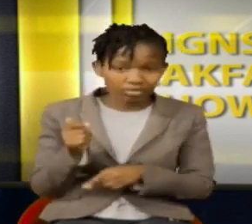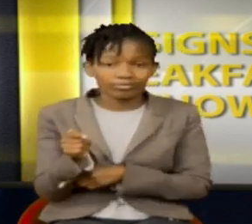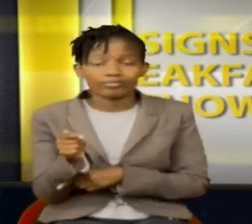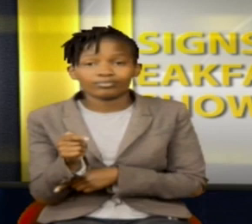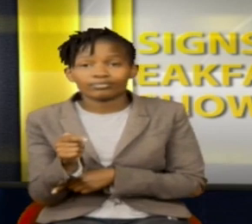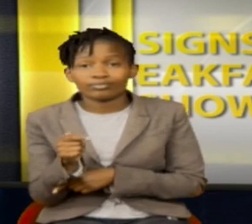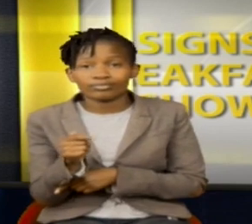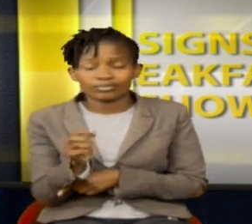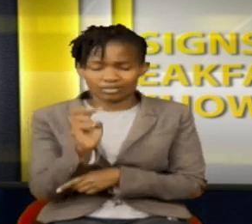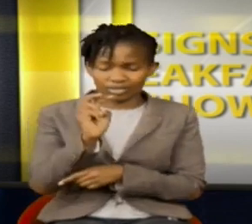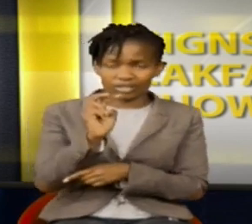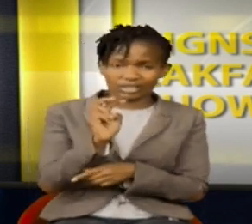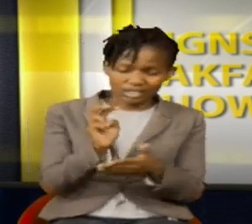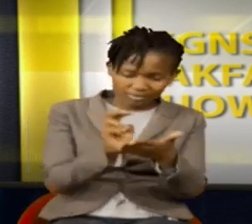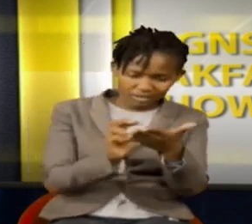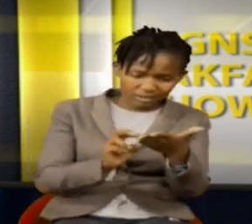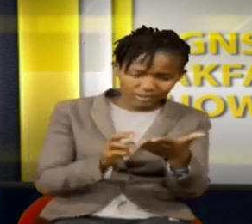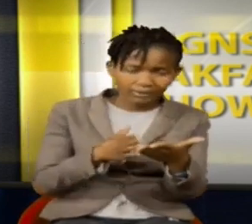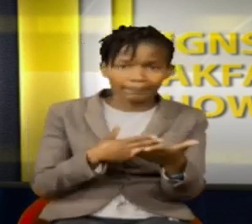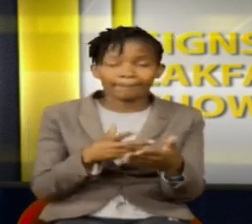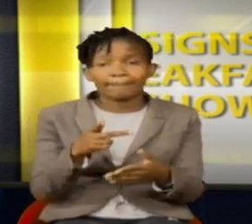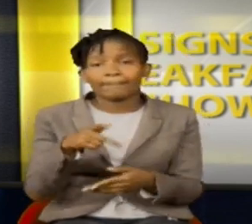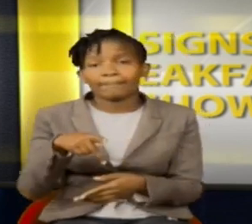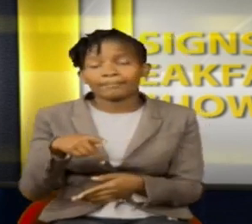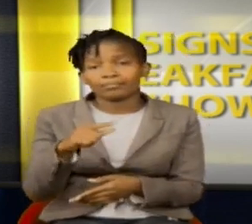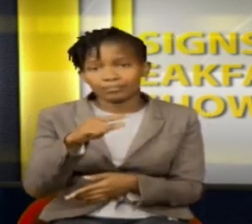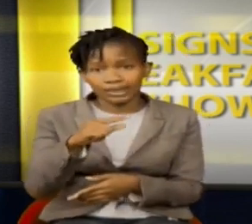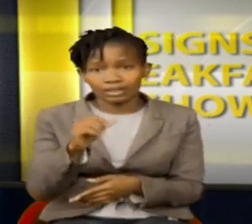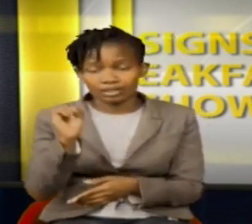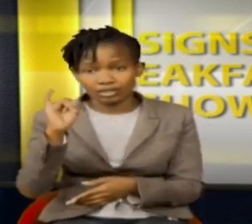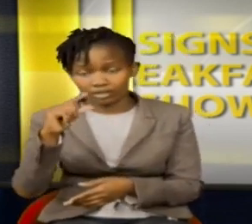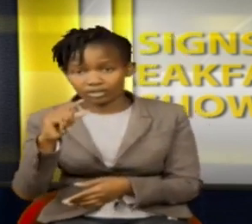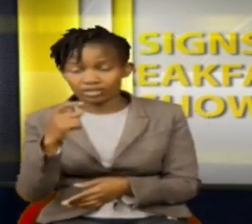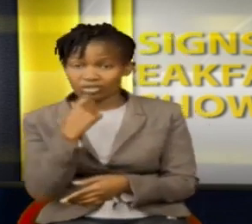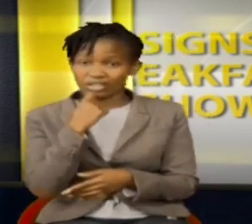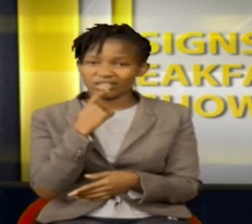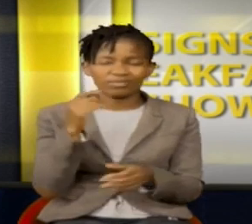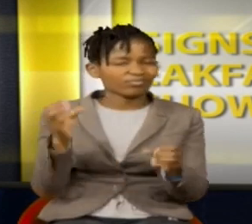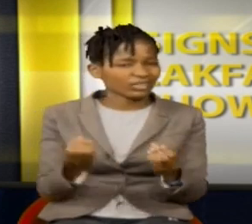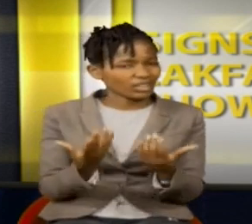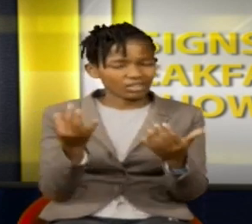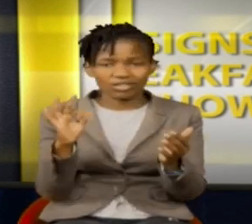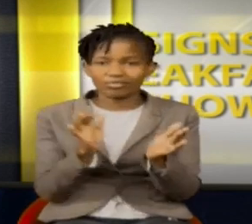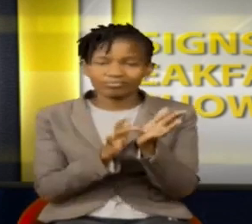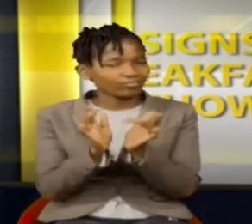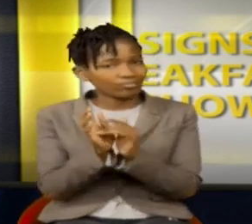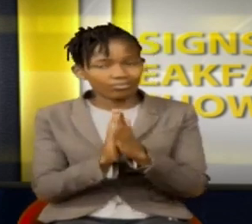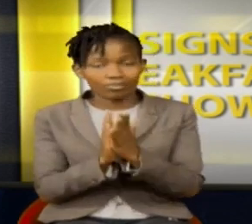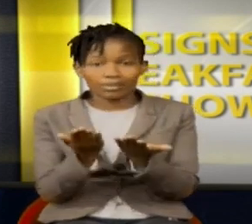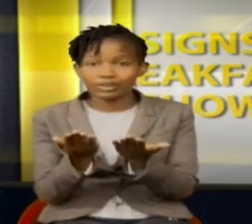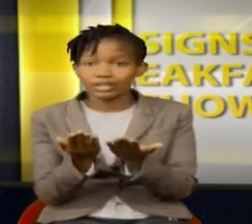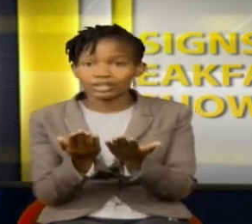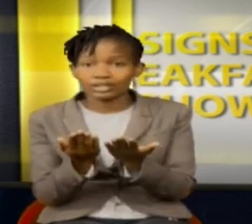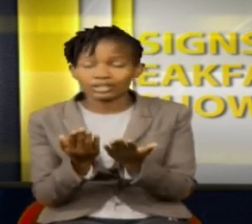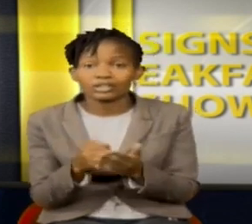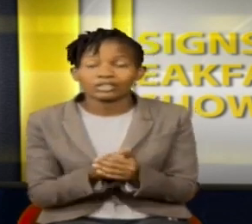Some, if you read like my page on Instagram, yes, DNG Kenya, you see a lot of Bible verses, you know, Romans,